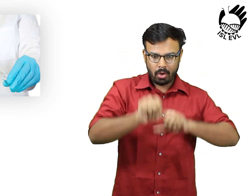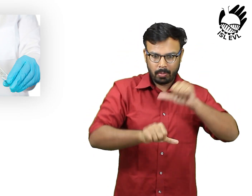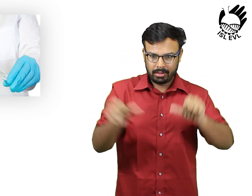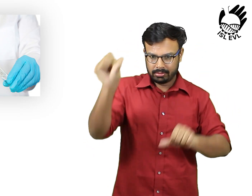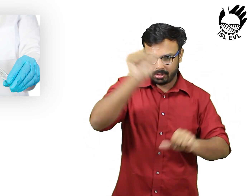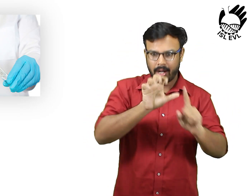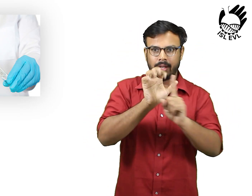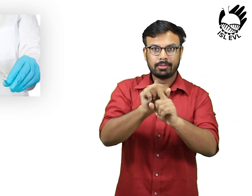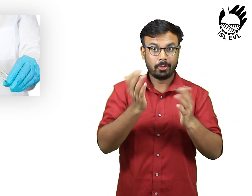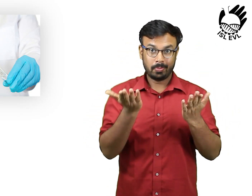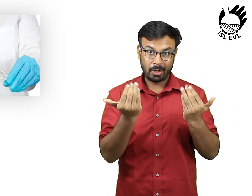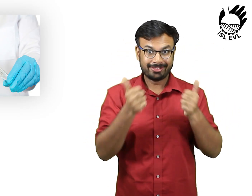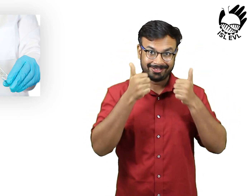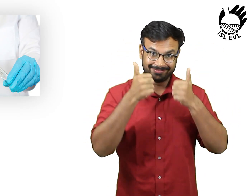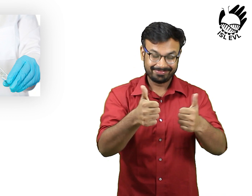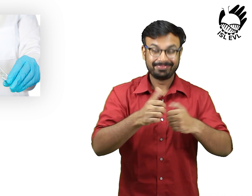Forensic Challenge Part 4.